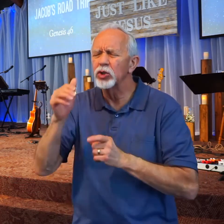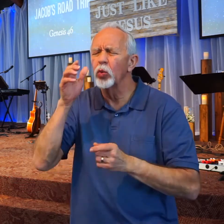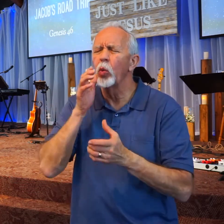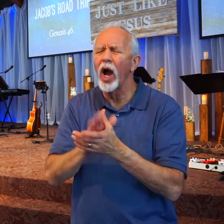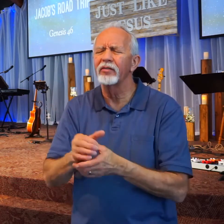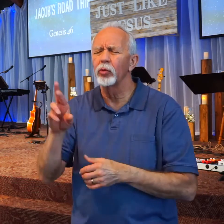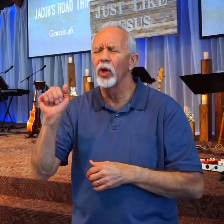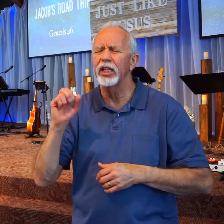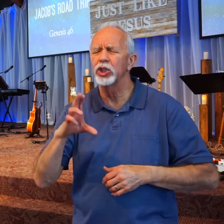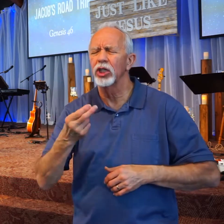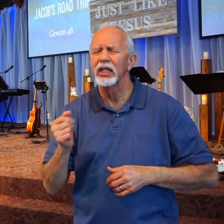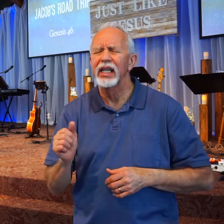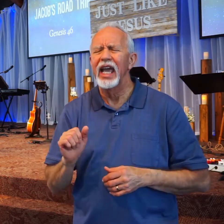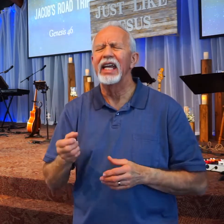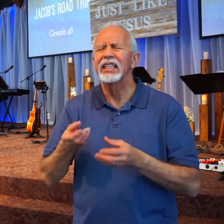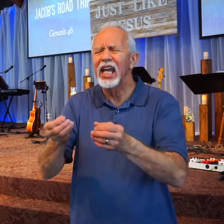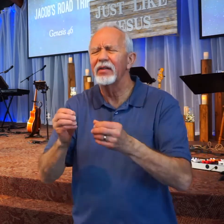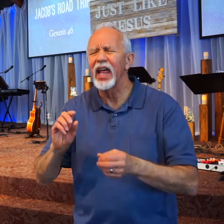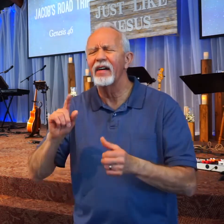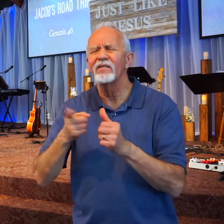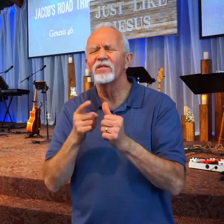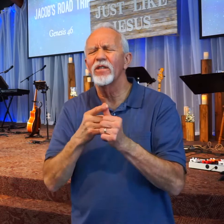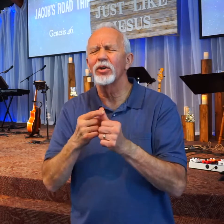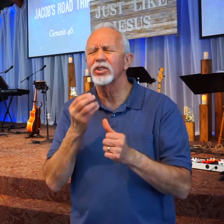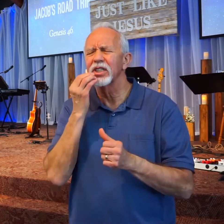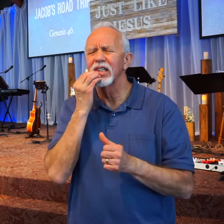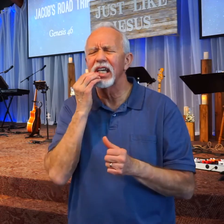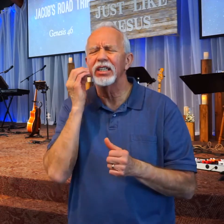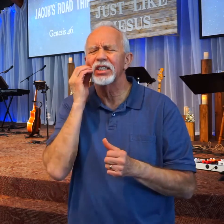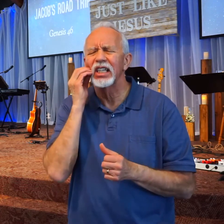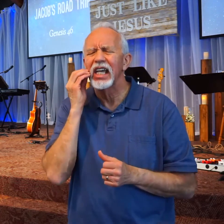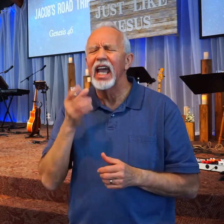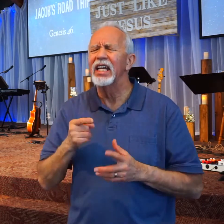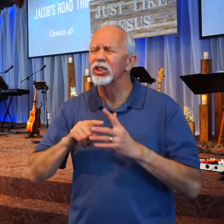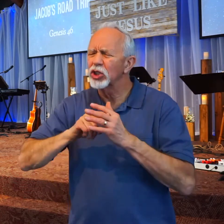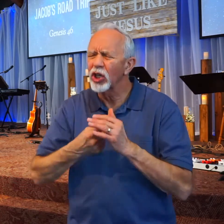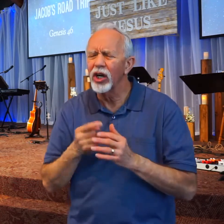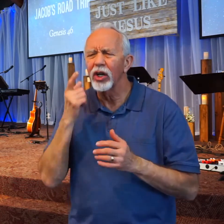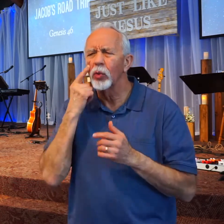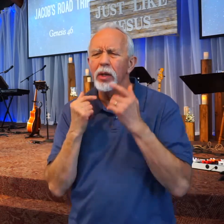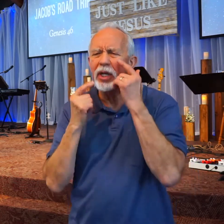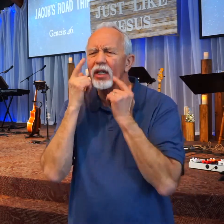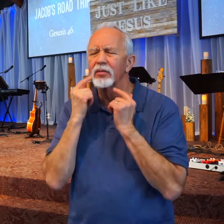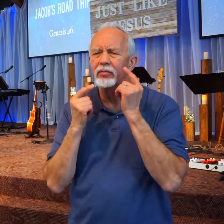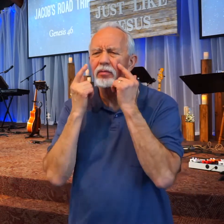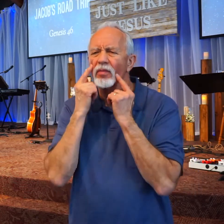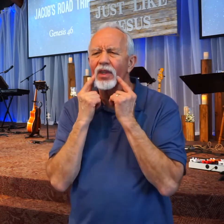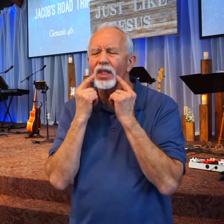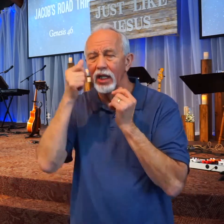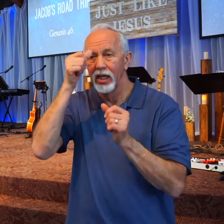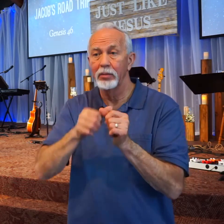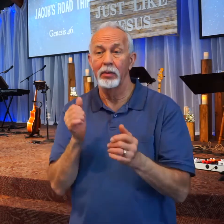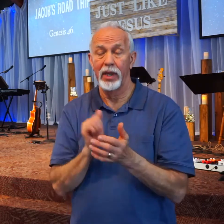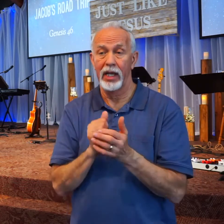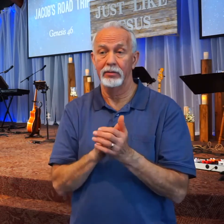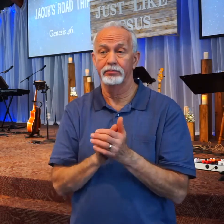and he gave her that first kiss right on the mouth, and he started weeping. Do you remember that last